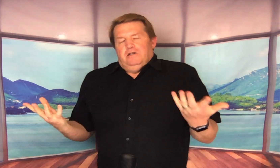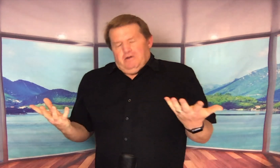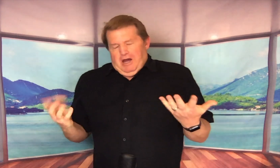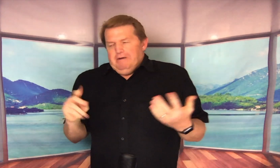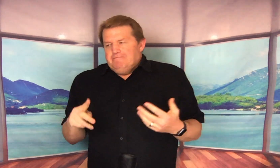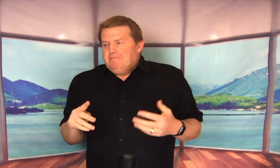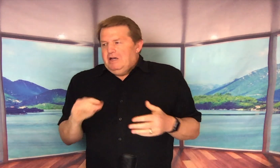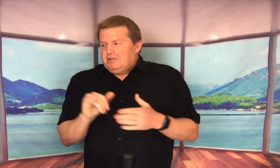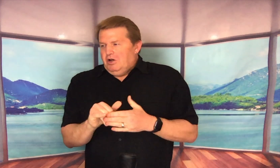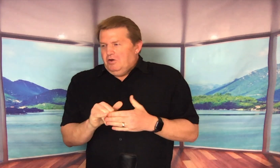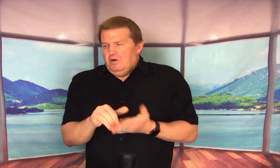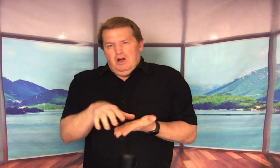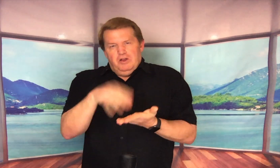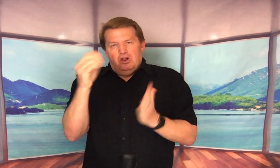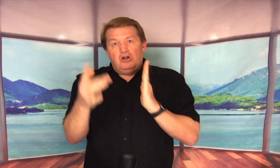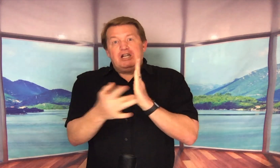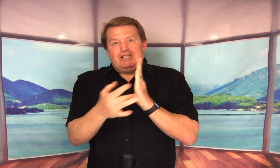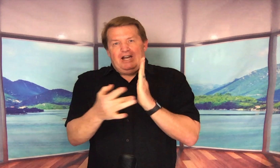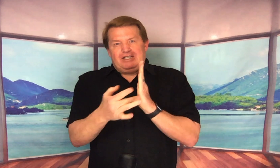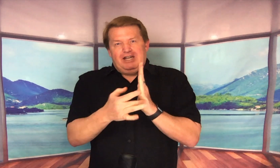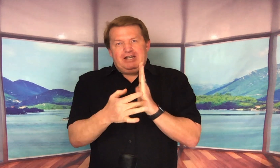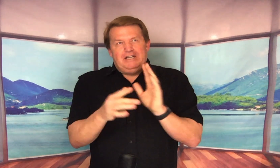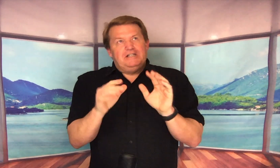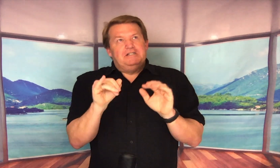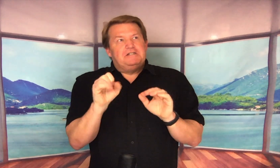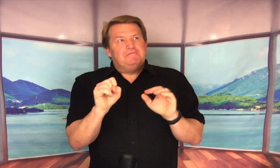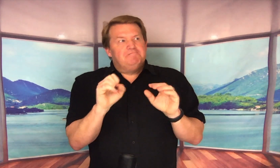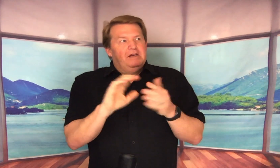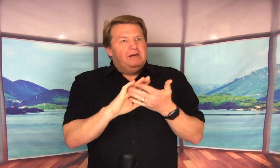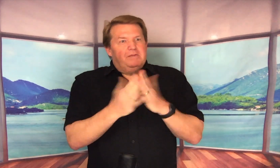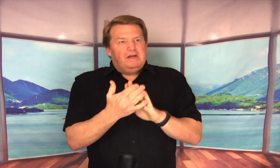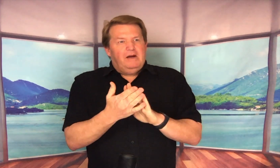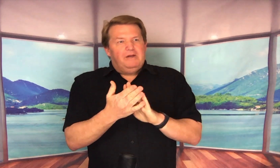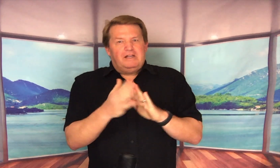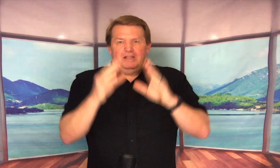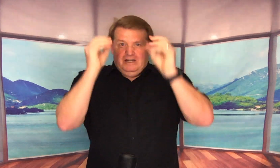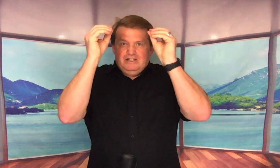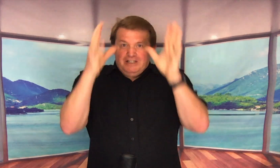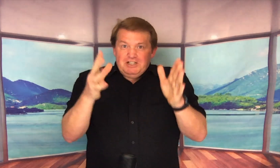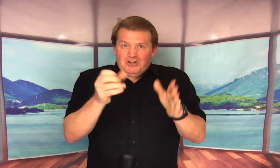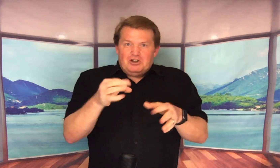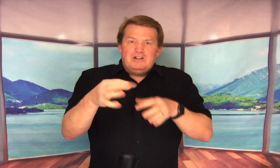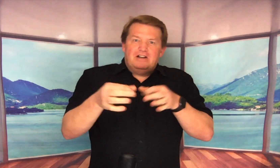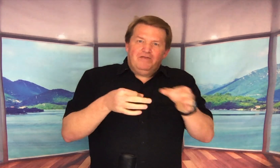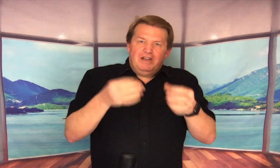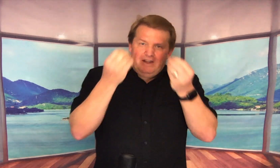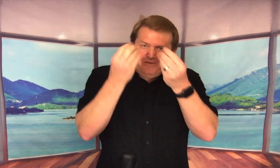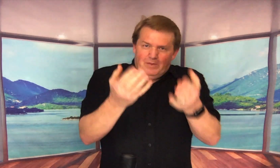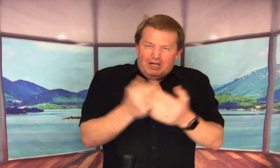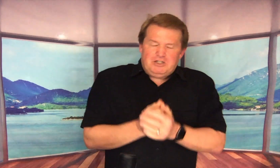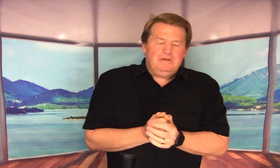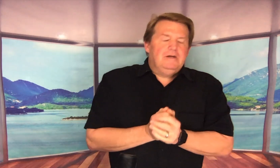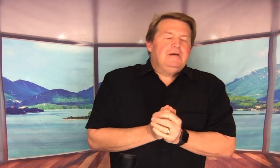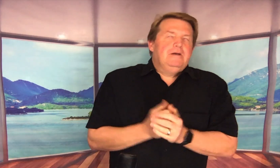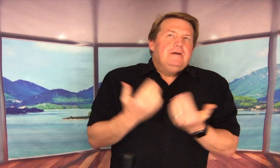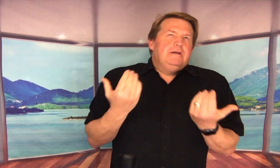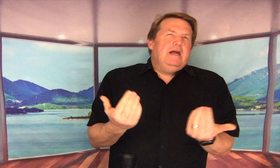Okay, so the learning technique is becoming the teacher of the information. Now